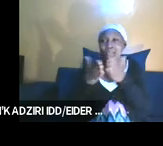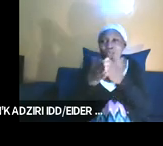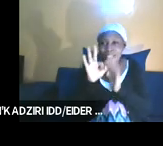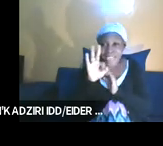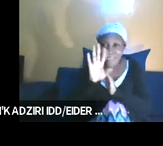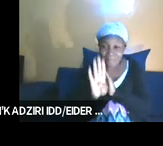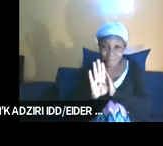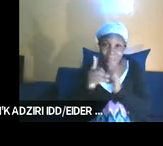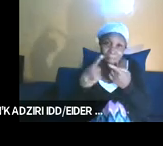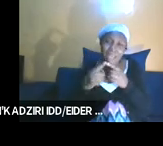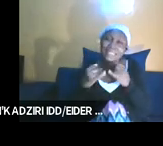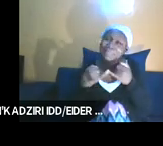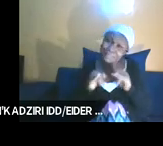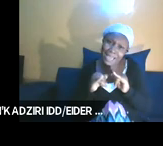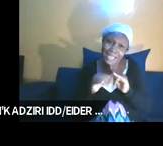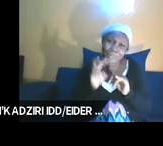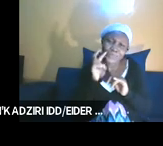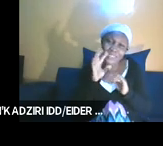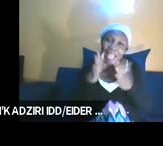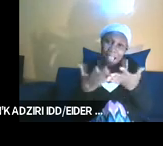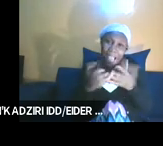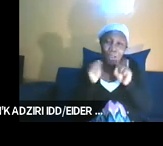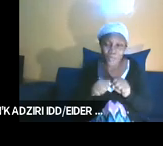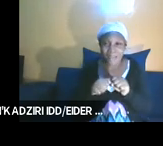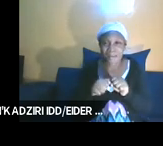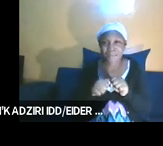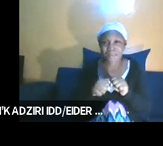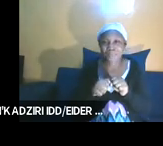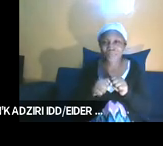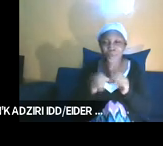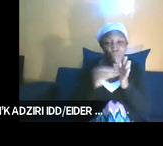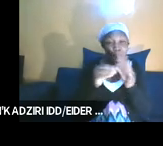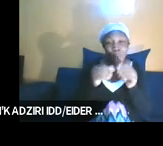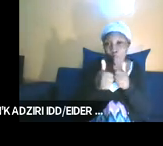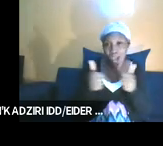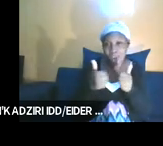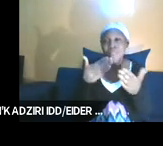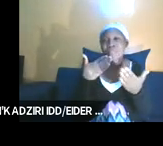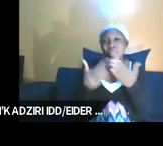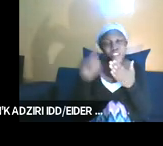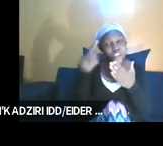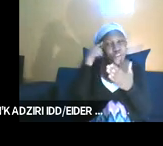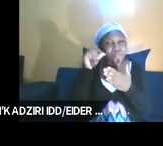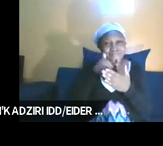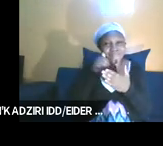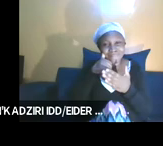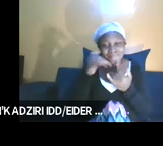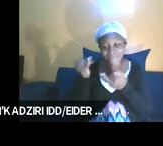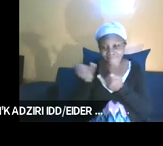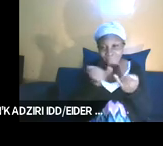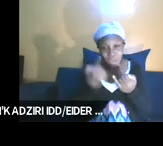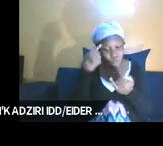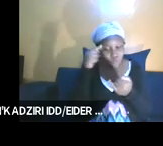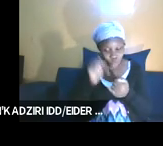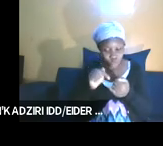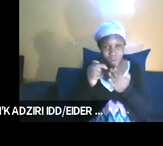soon as we start the discussion. Thank you so much, everybody, for being here, and Aurelia for introducing this event. And so